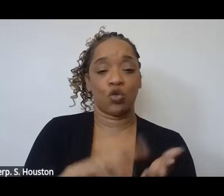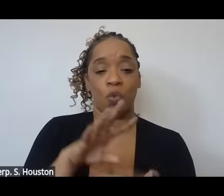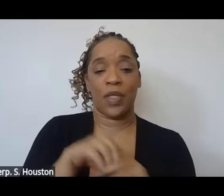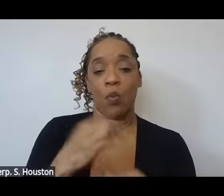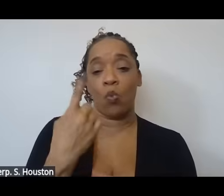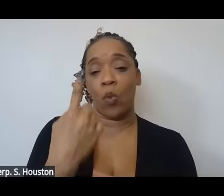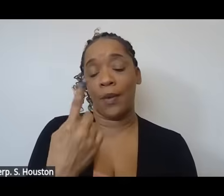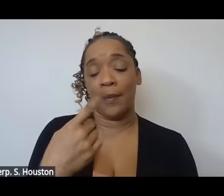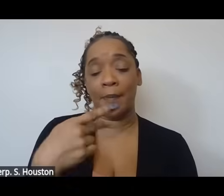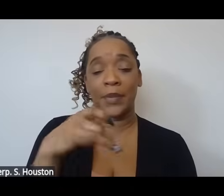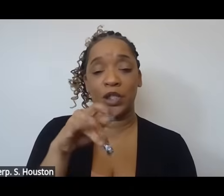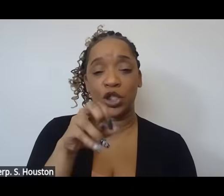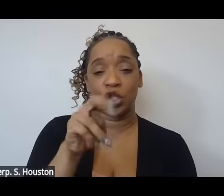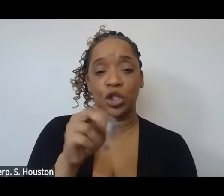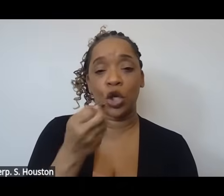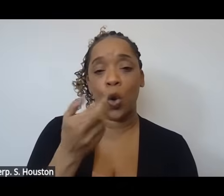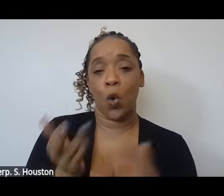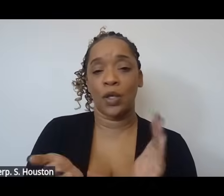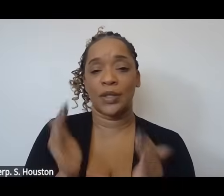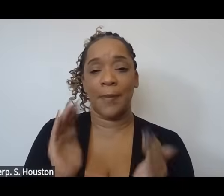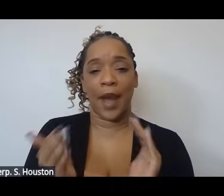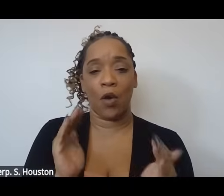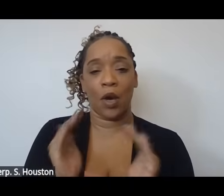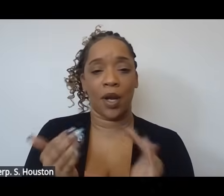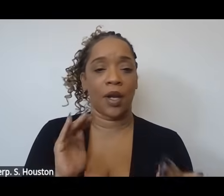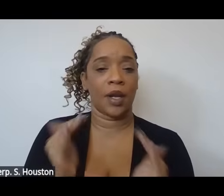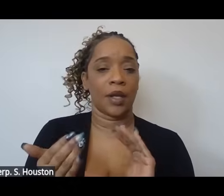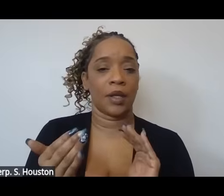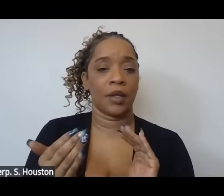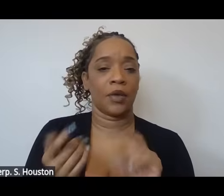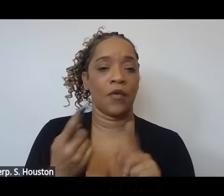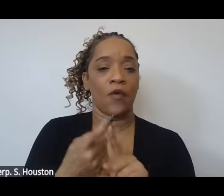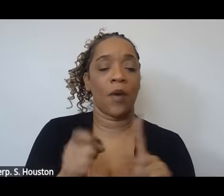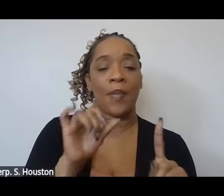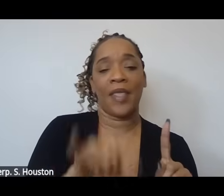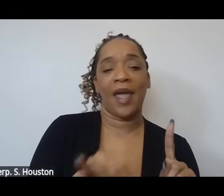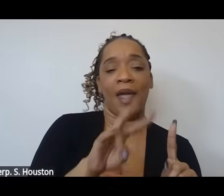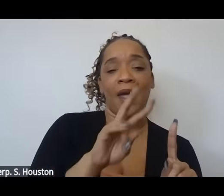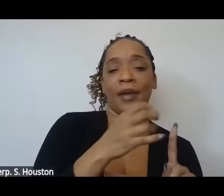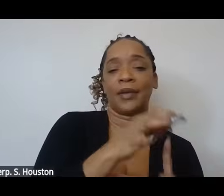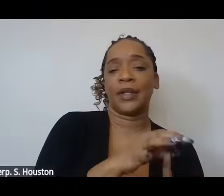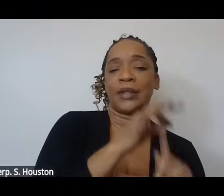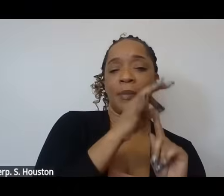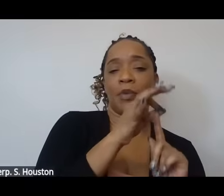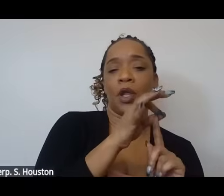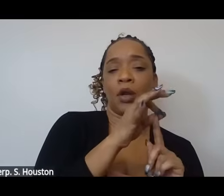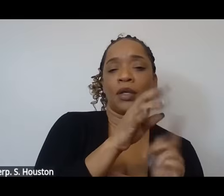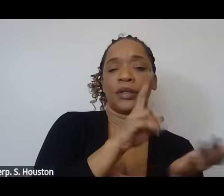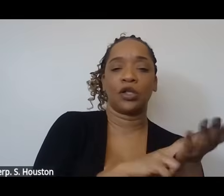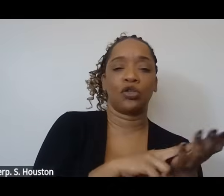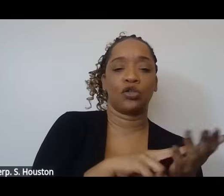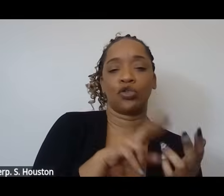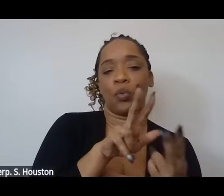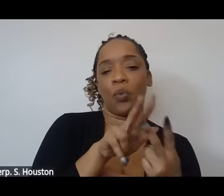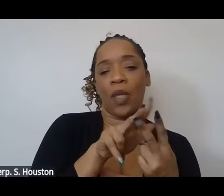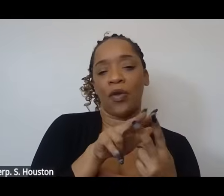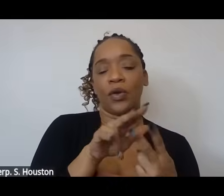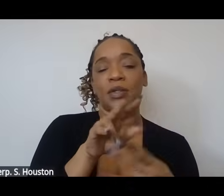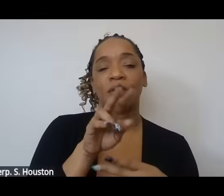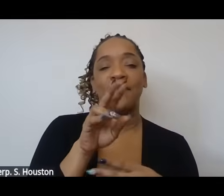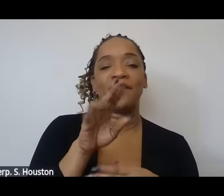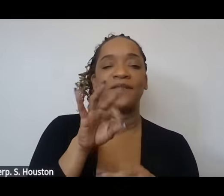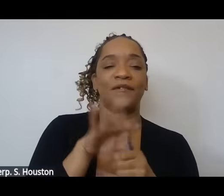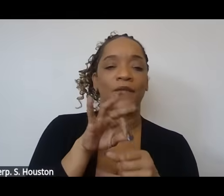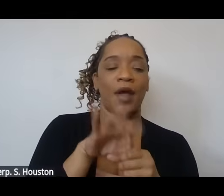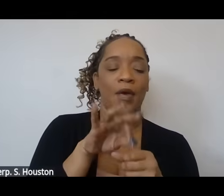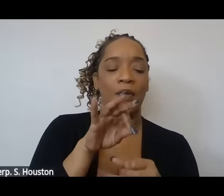signature from a petition to the exemplar signature, whether that exemplar signature is in qualified voter file or a driver's license that's provided to us or whatever the